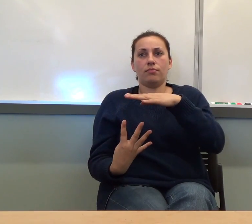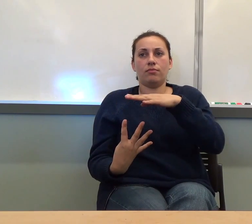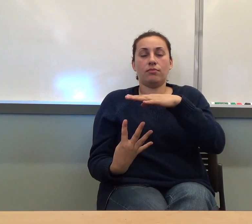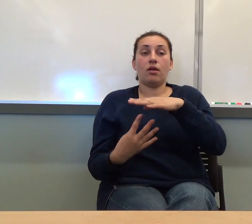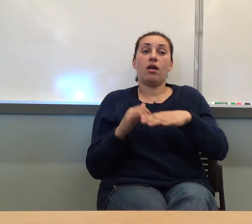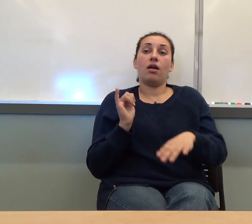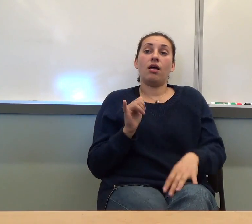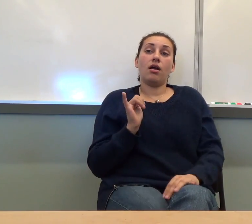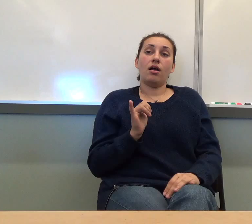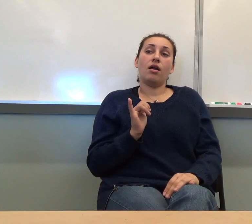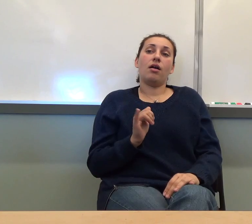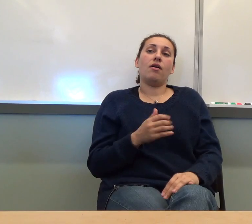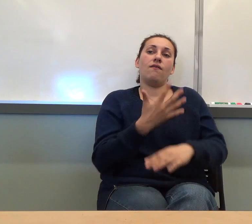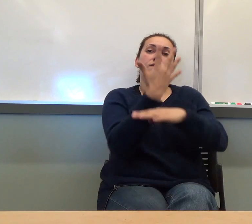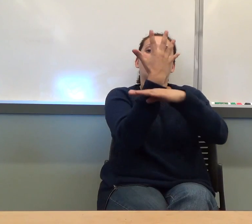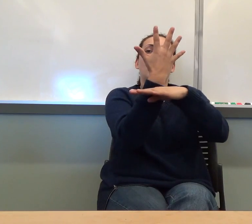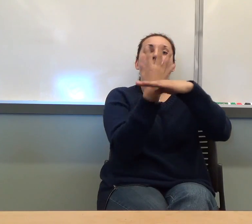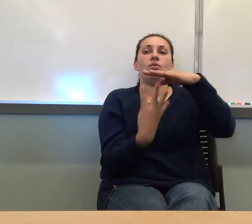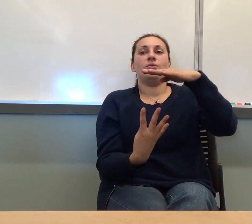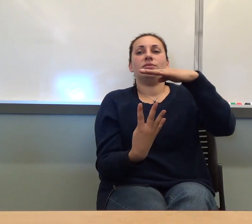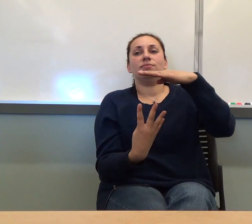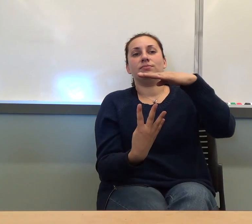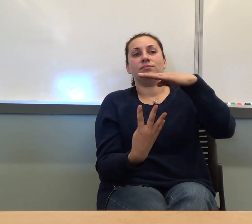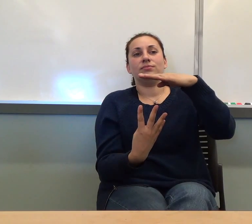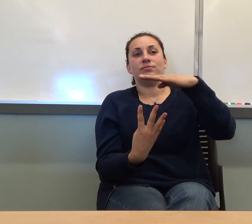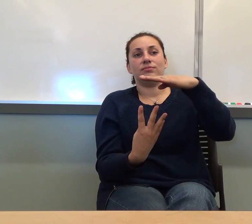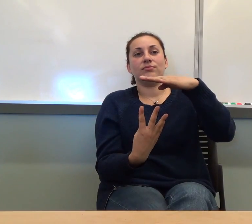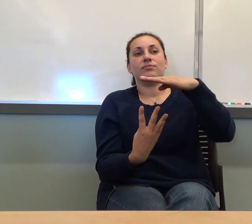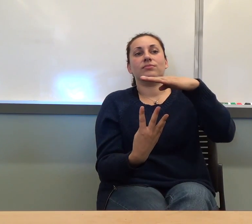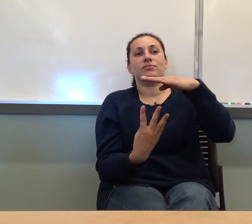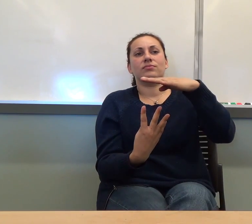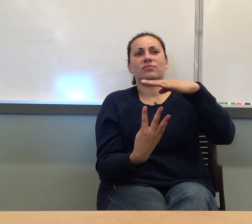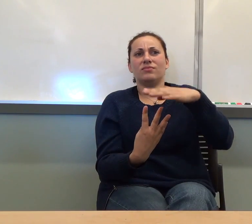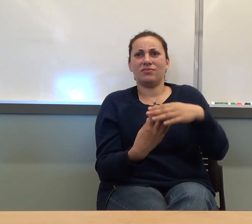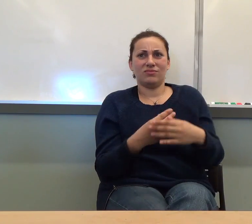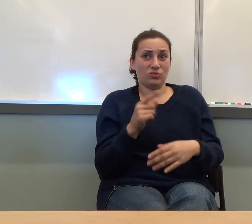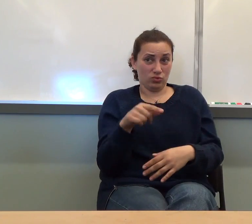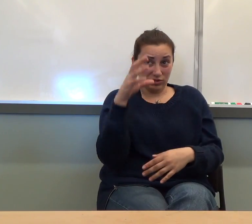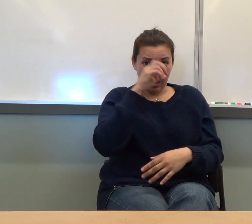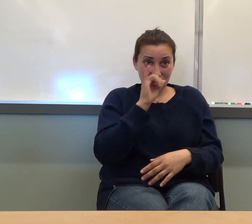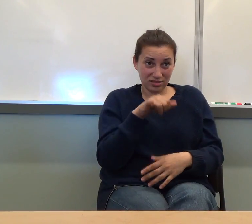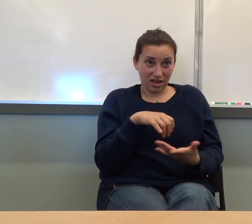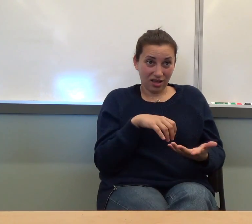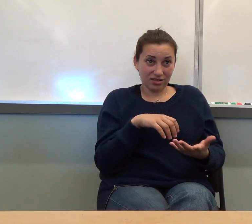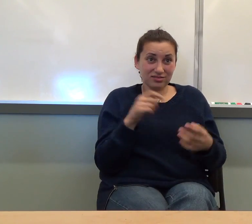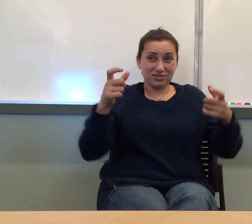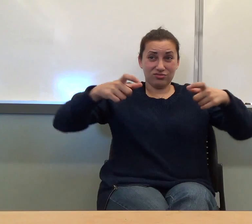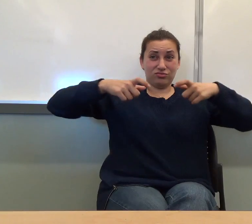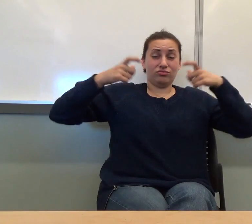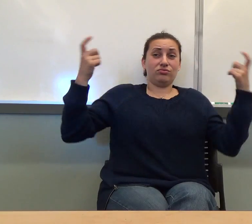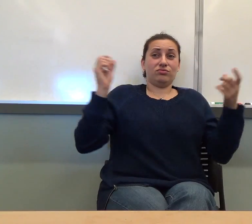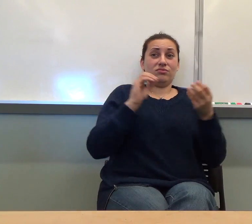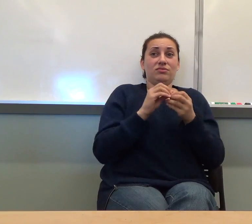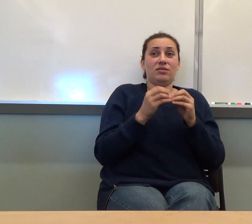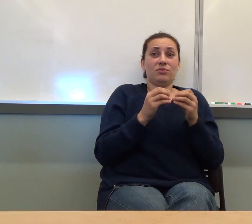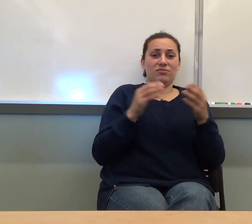It's the ratio of 5 to 4. Oh, wow. Now, who would have guessed that when you look at those huge numbers, right? But there it